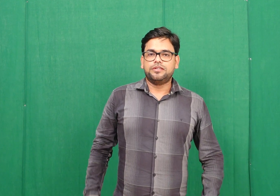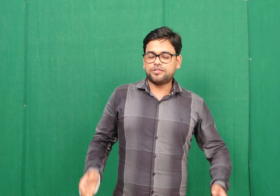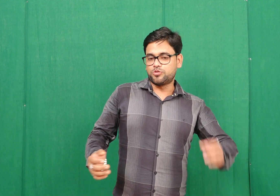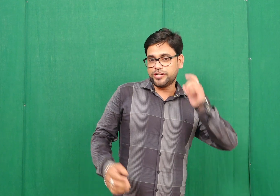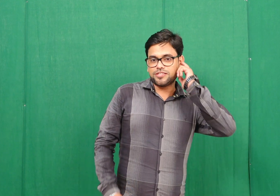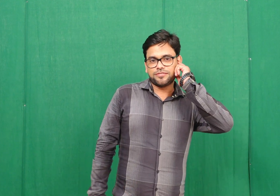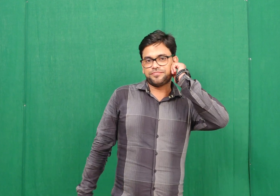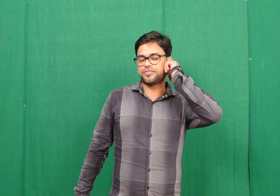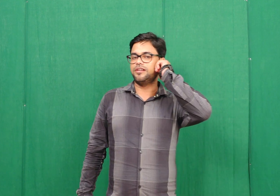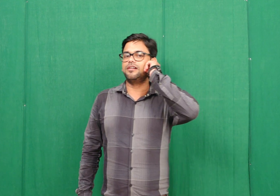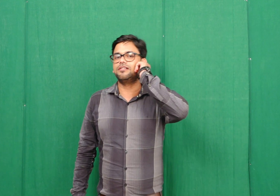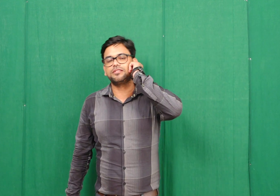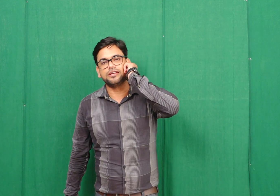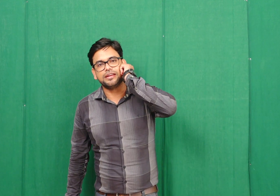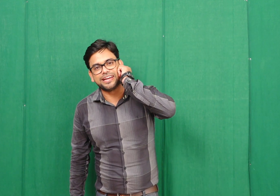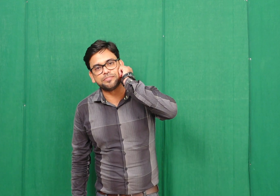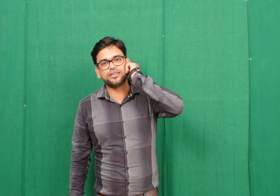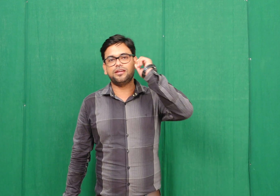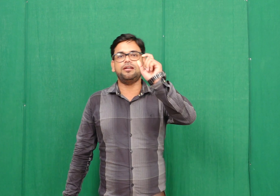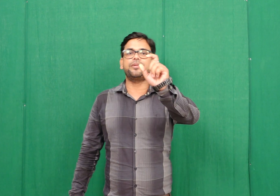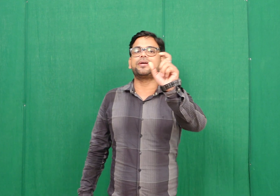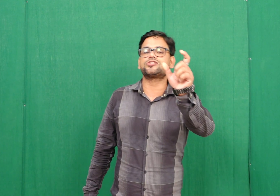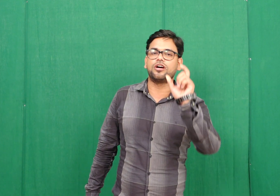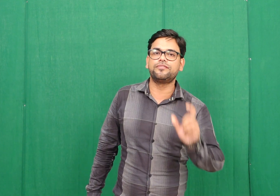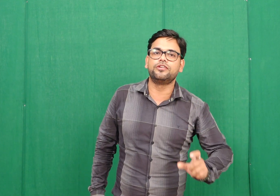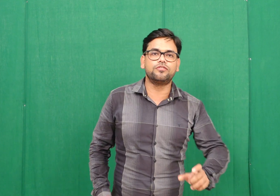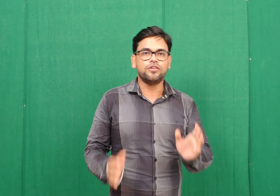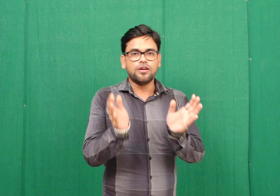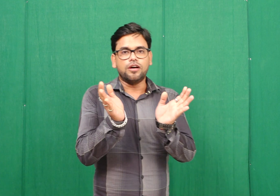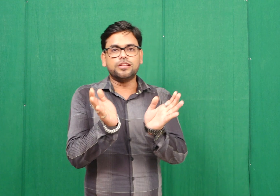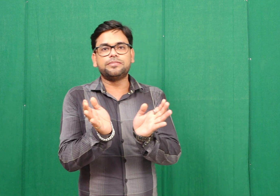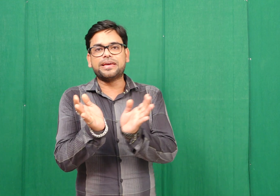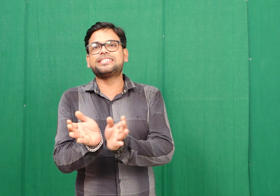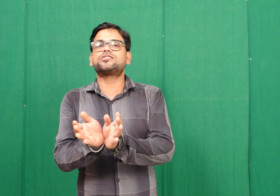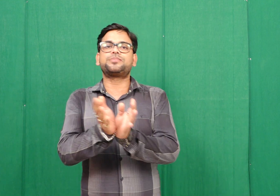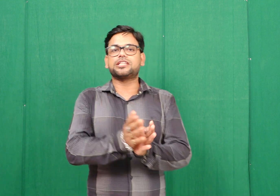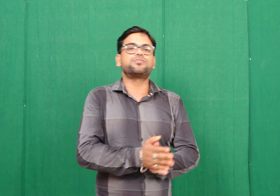Dear students, let me prepare a short video on the basics of transformer.